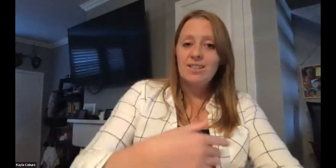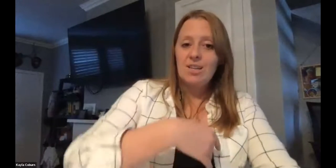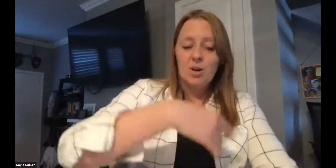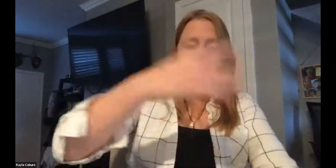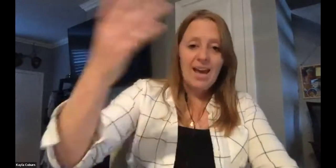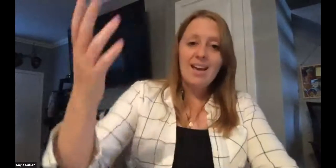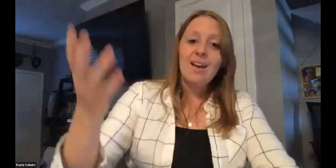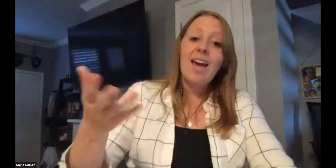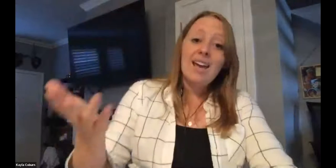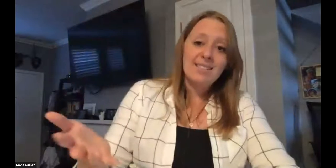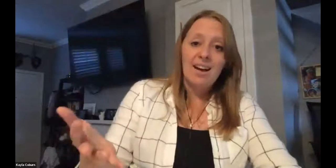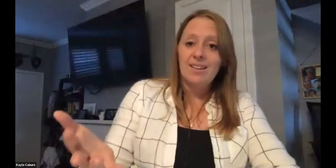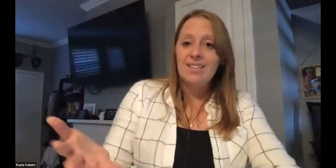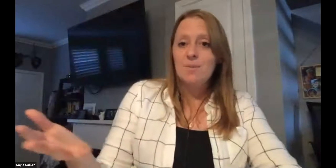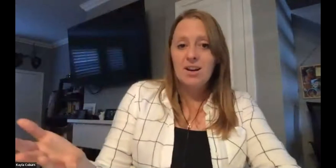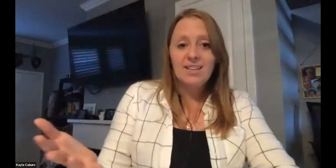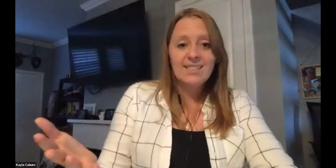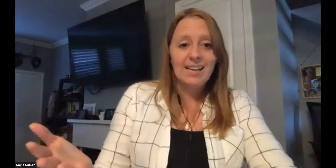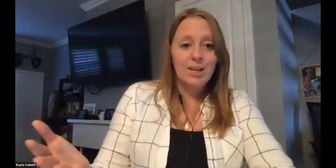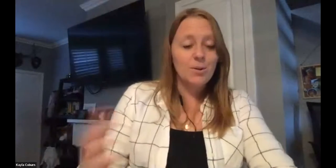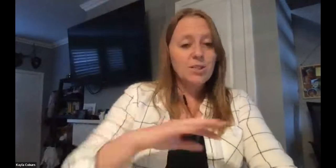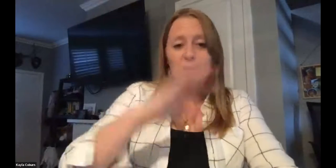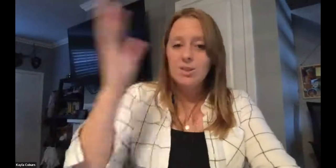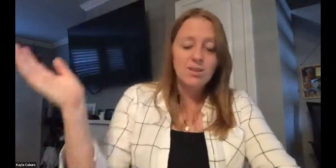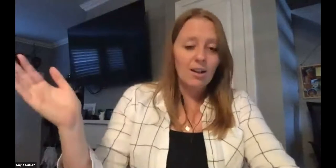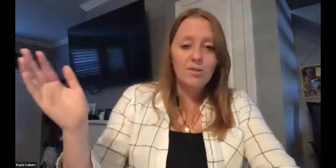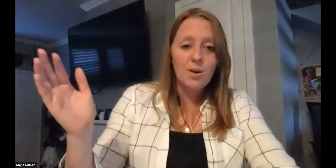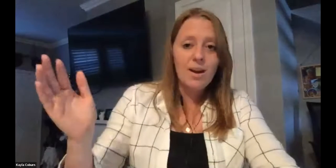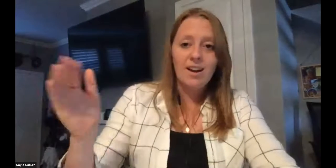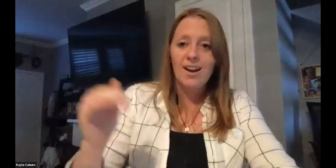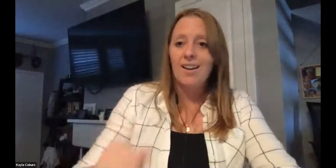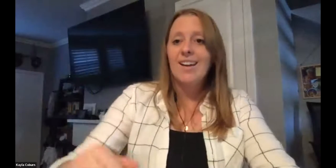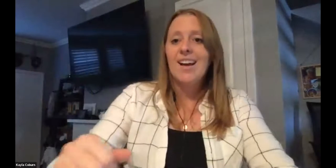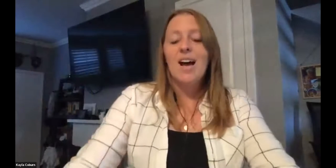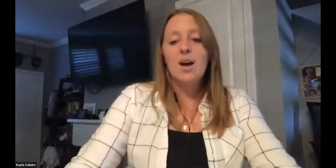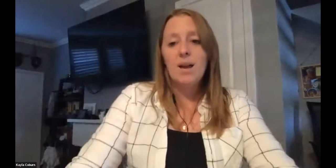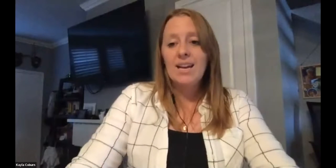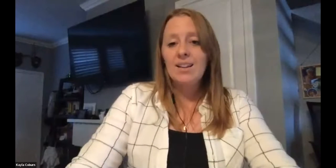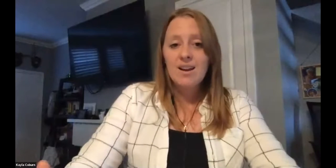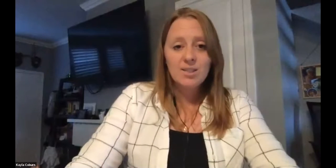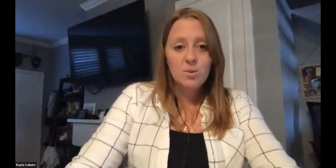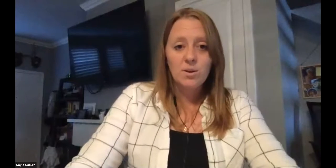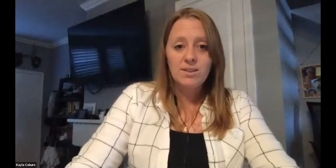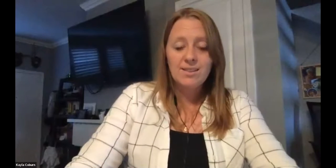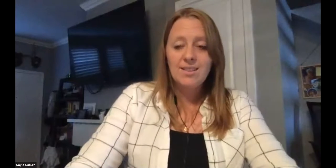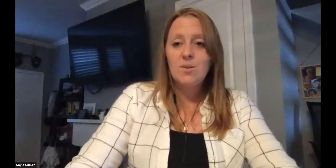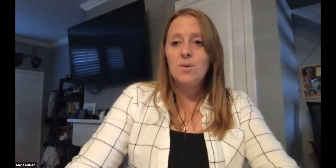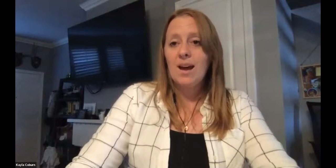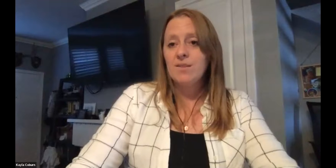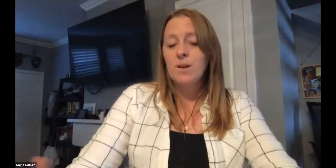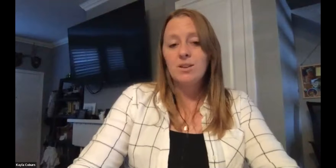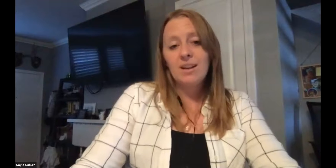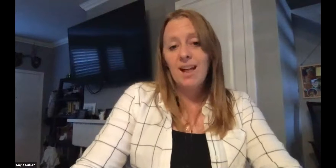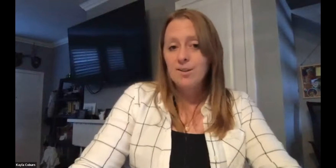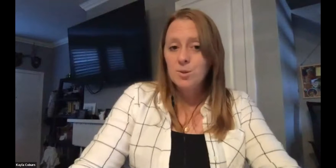language, ASL is American Sign Language, so it's used all over America. And a lot of schools who